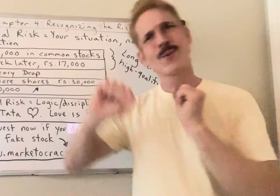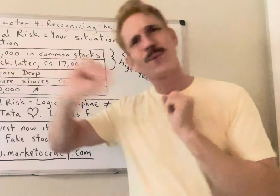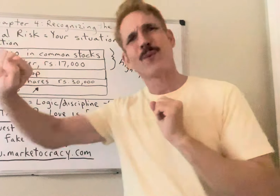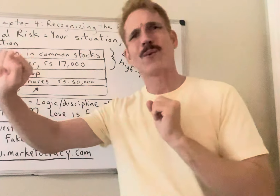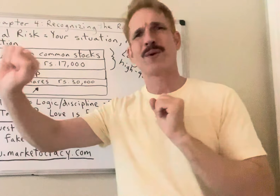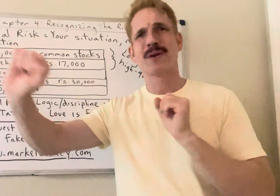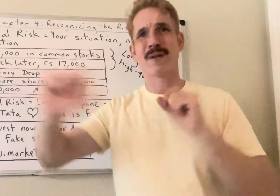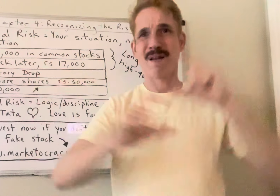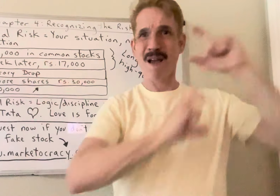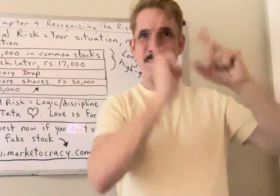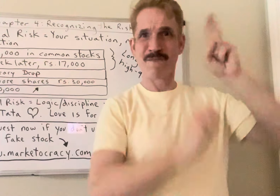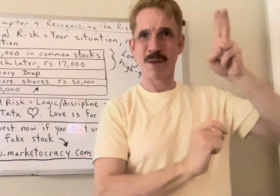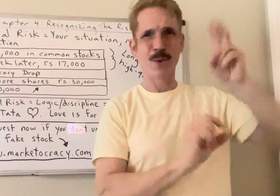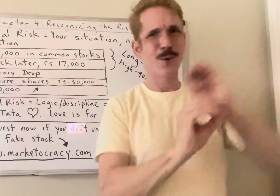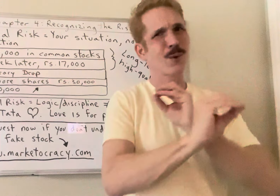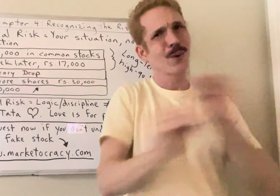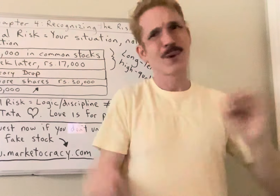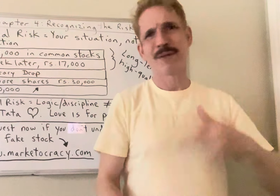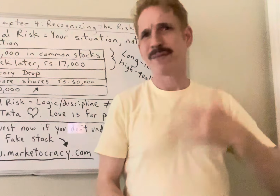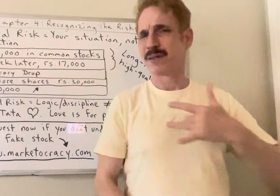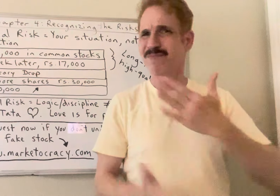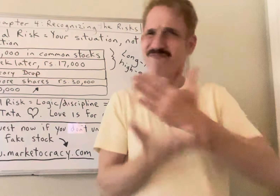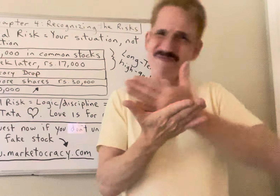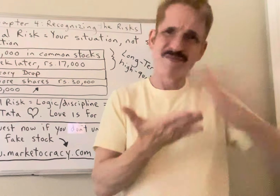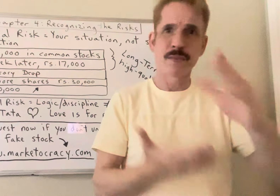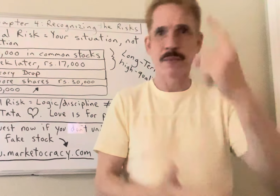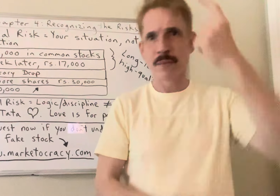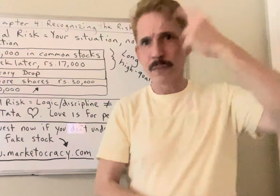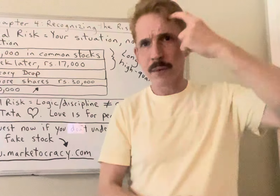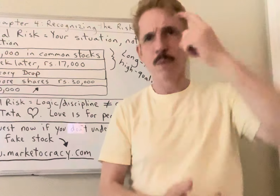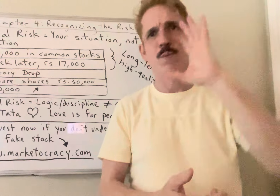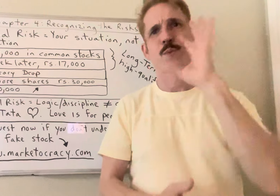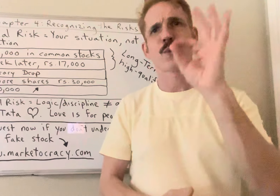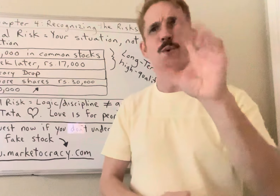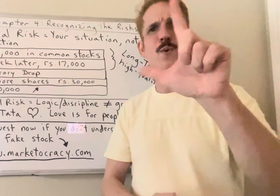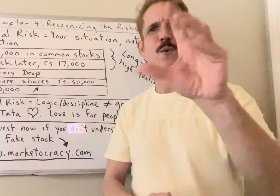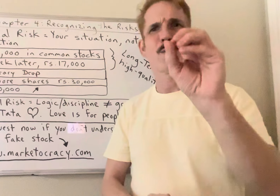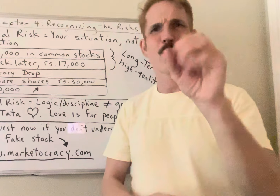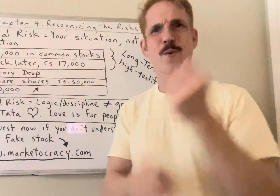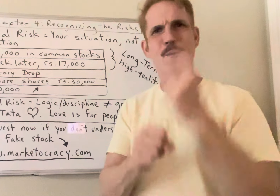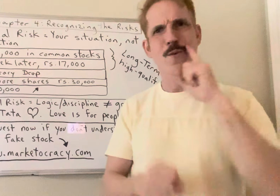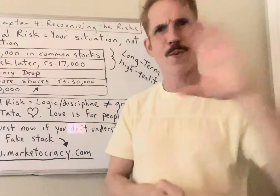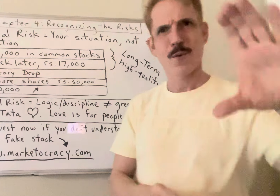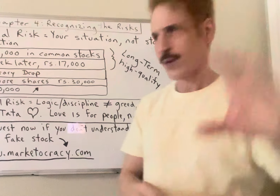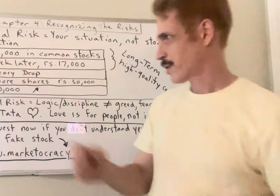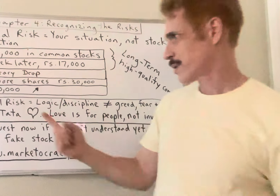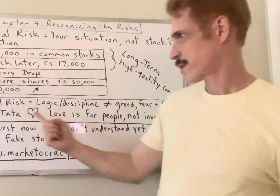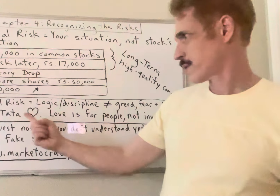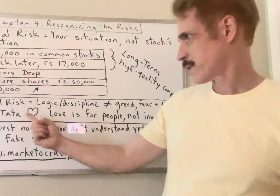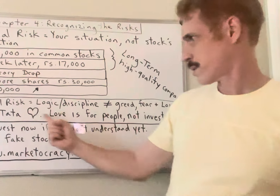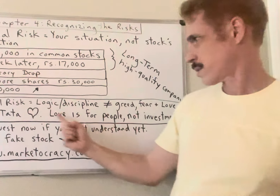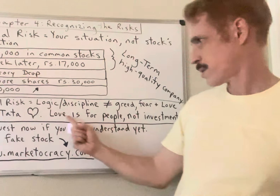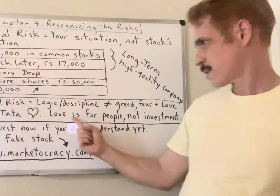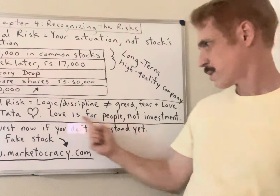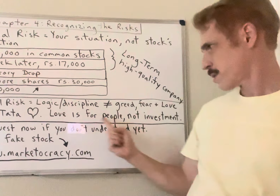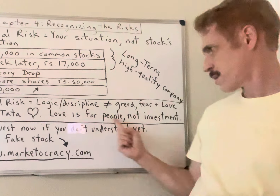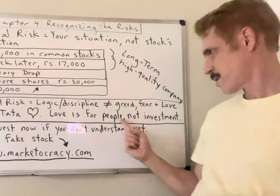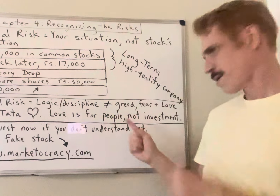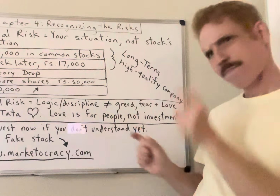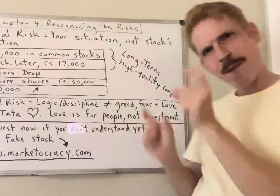out. She said that they had they were a well-to-do family, so they called the bank, you know, of course, you know,